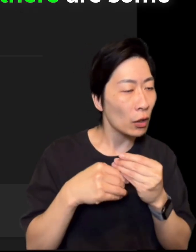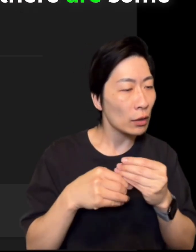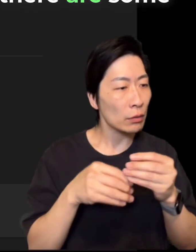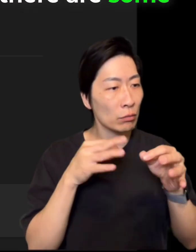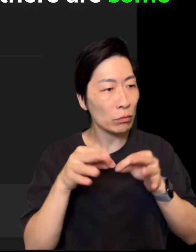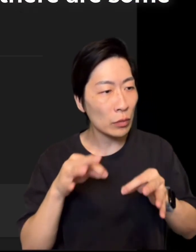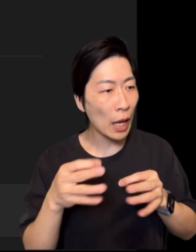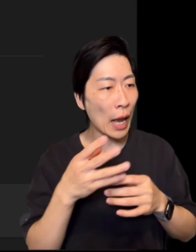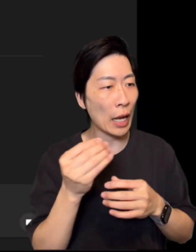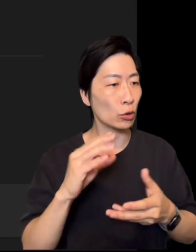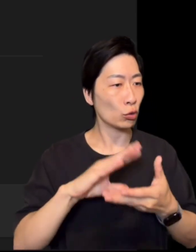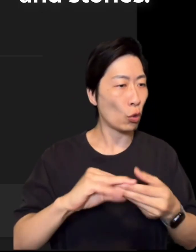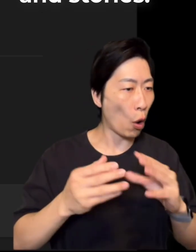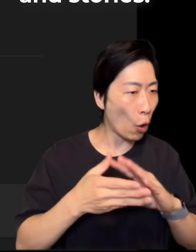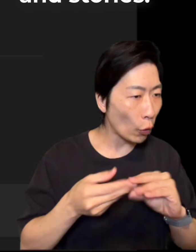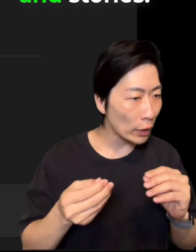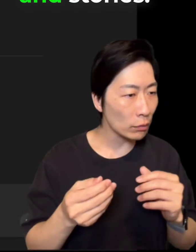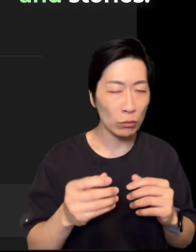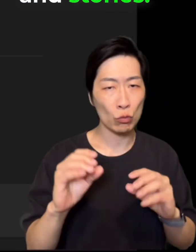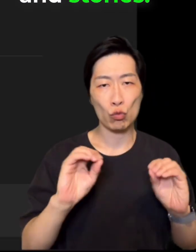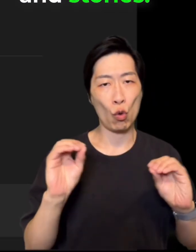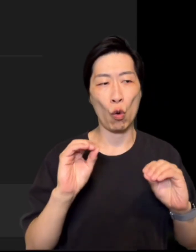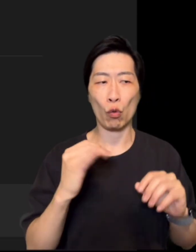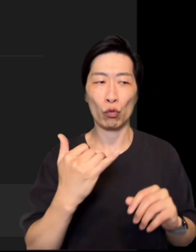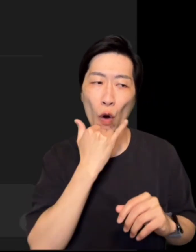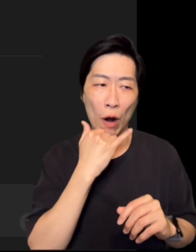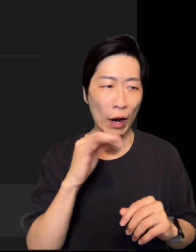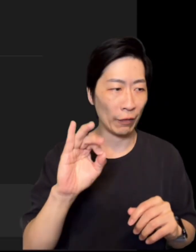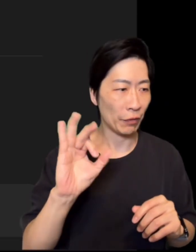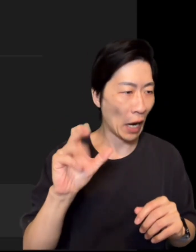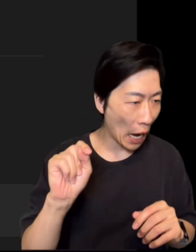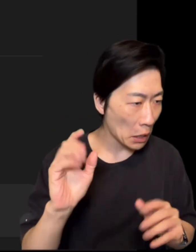However, there are some additional information and stories.